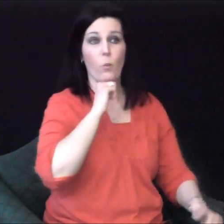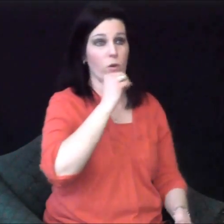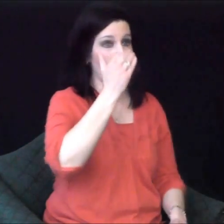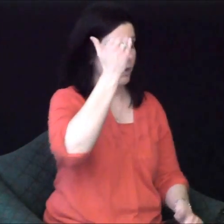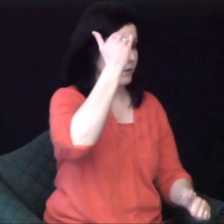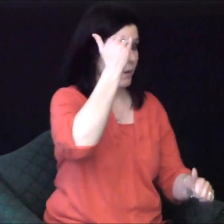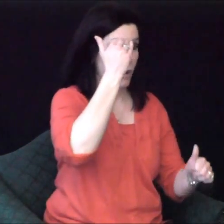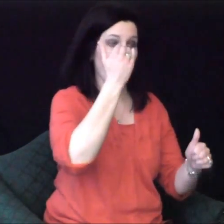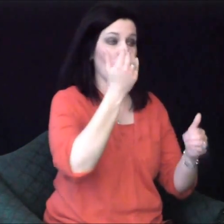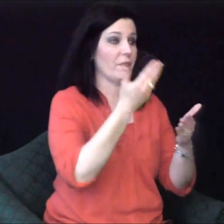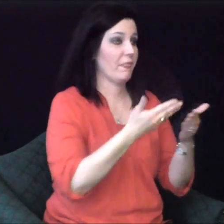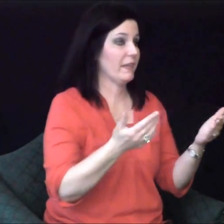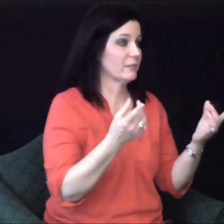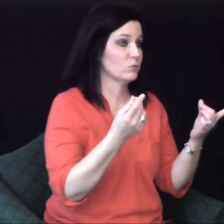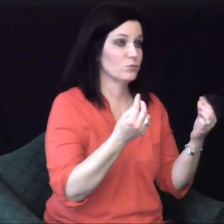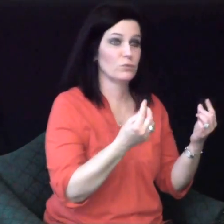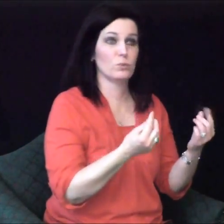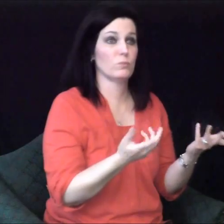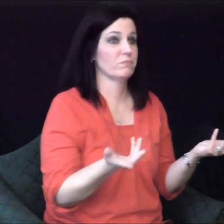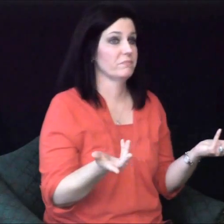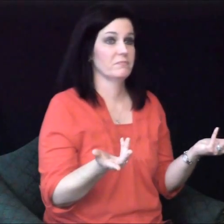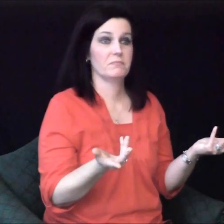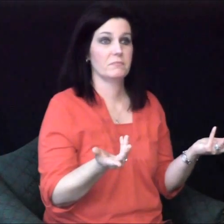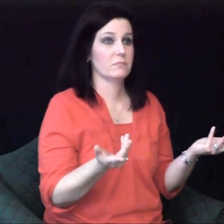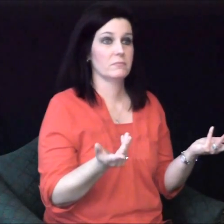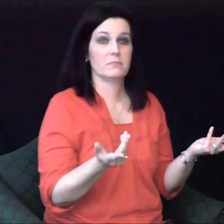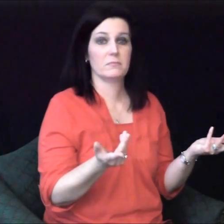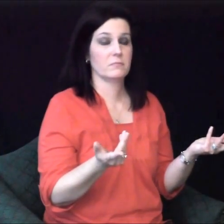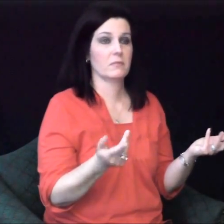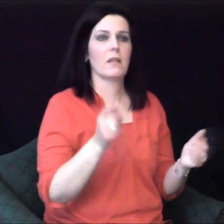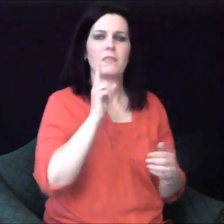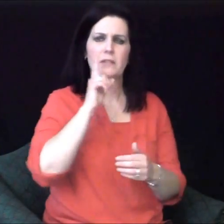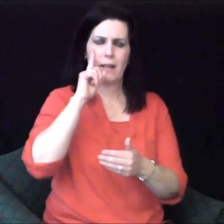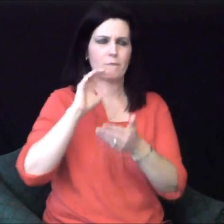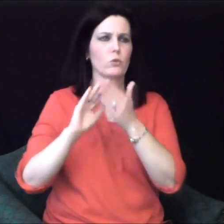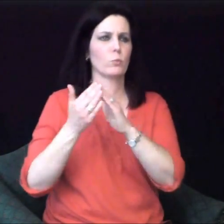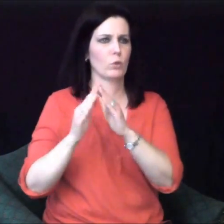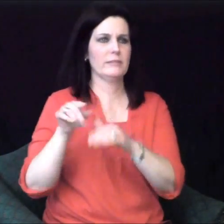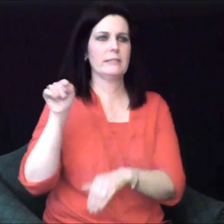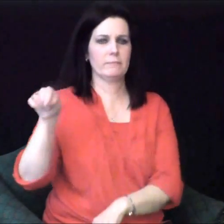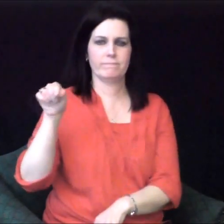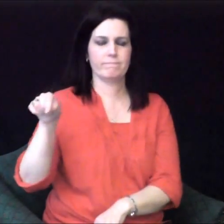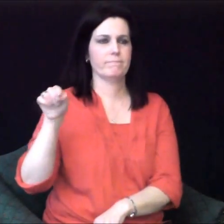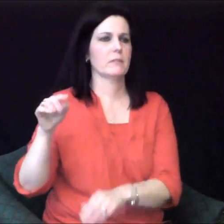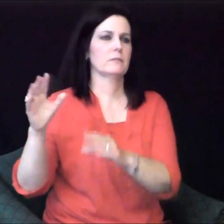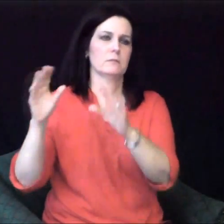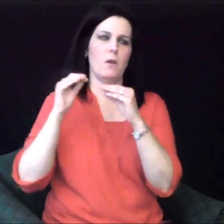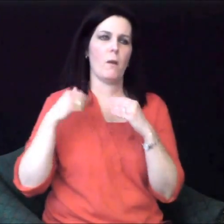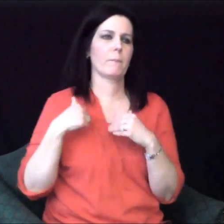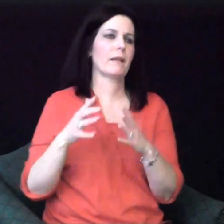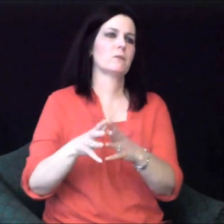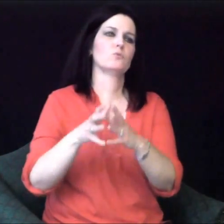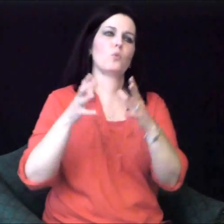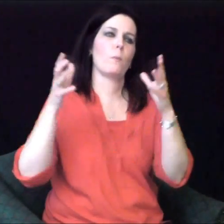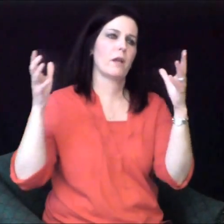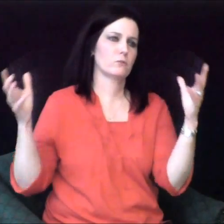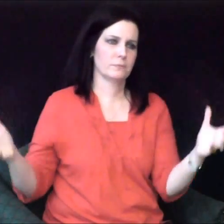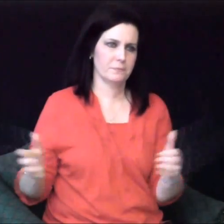be behind. I would not know things, what to do. The deaf community taught me so